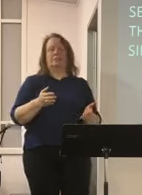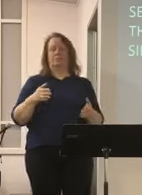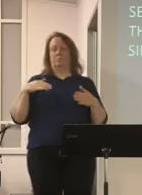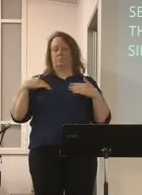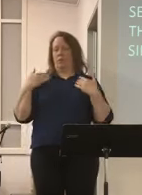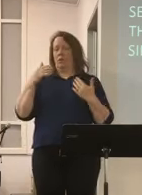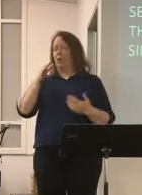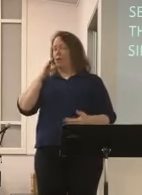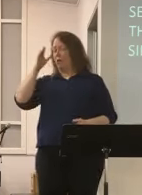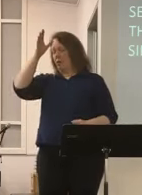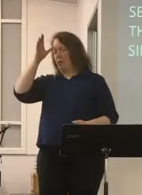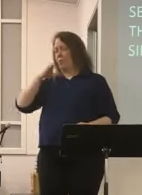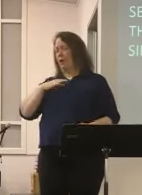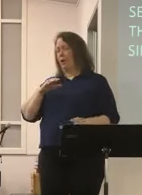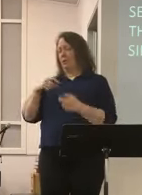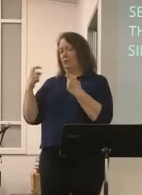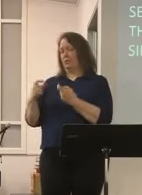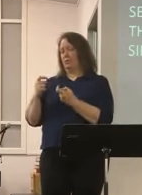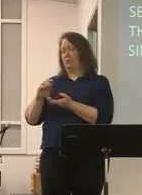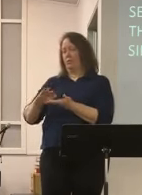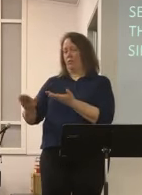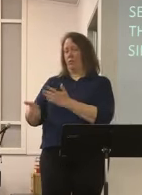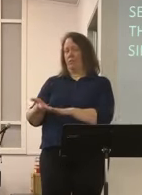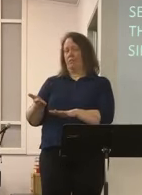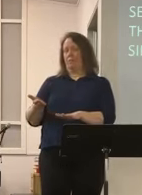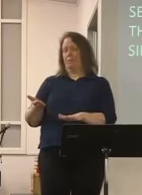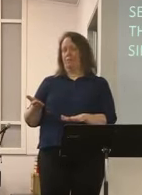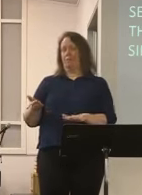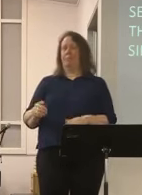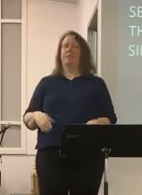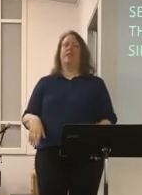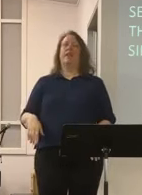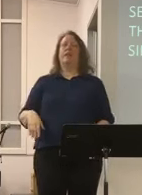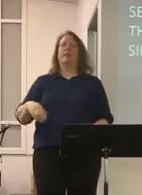forgiven. This guy and his friends